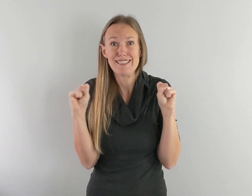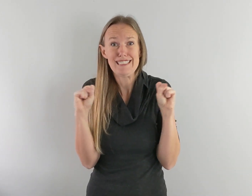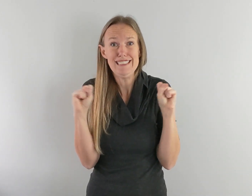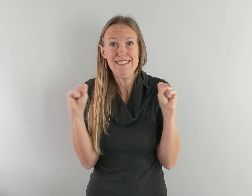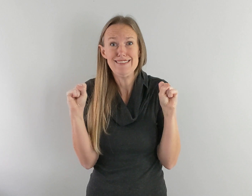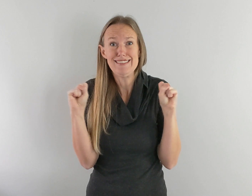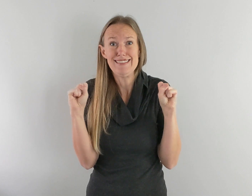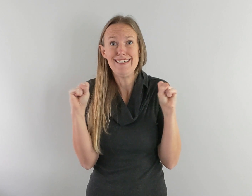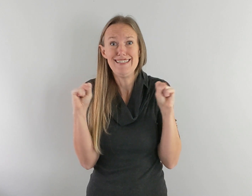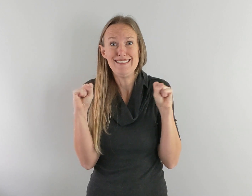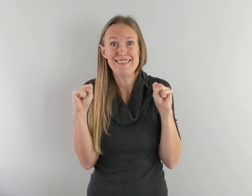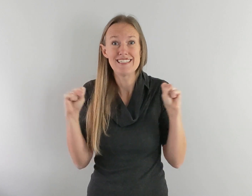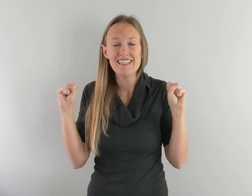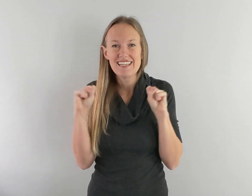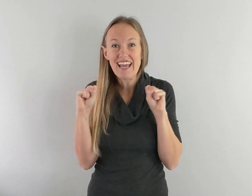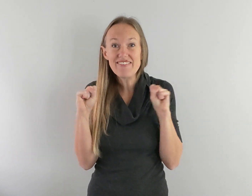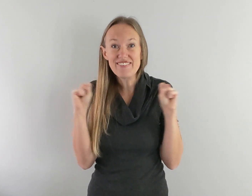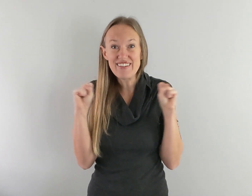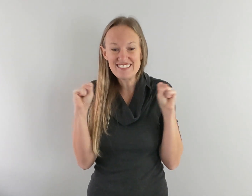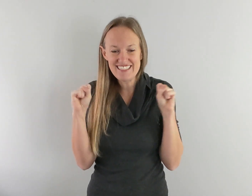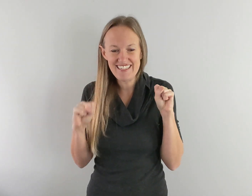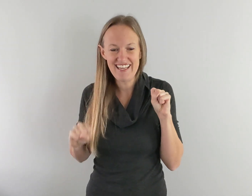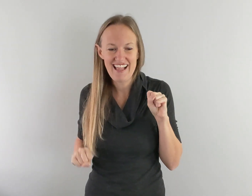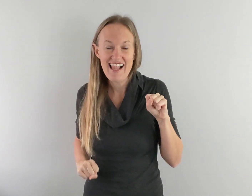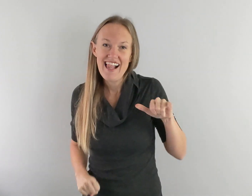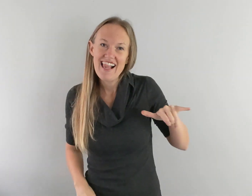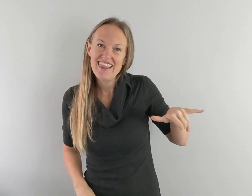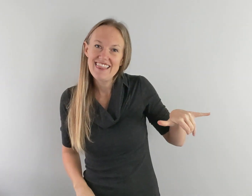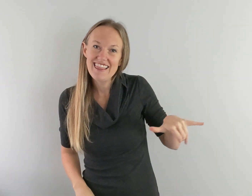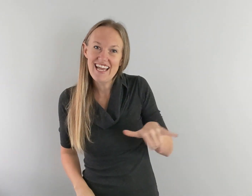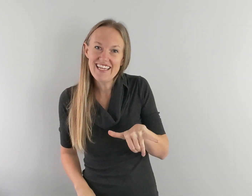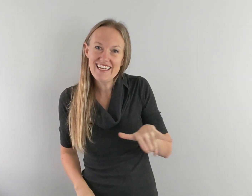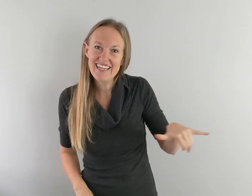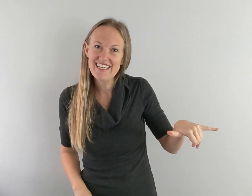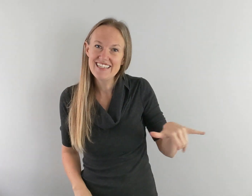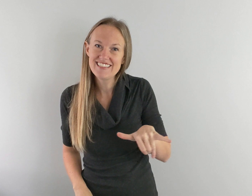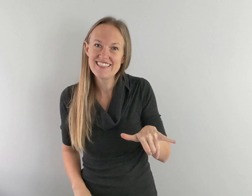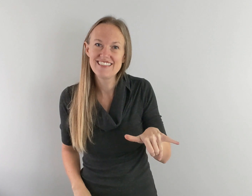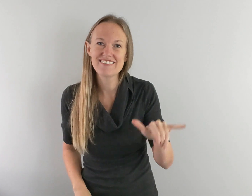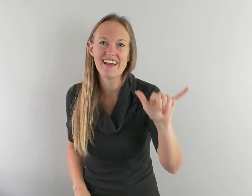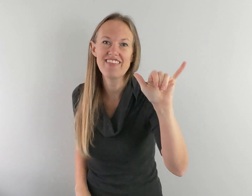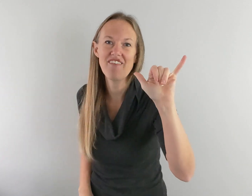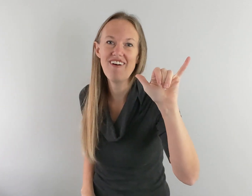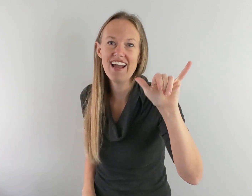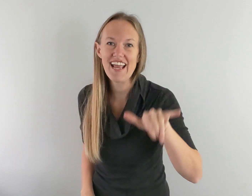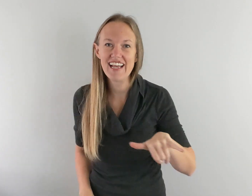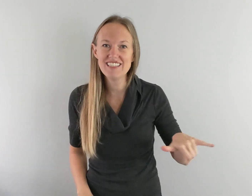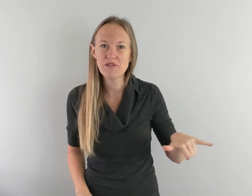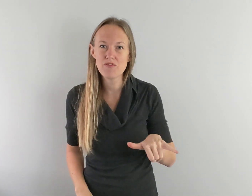like, I'm so cold, okay, frozen, like, so we have that Y hand, and you move it